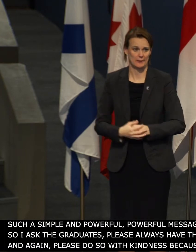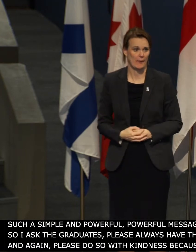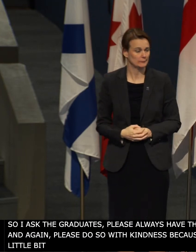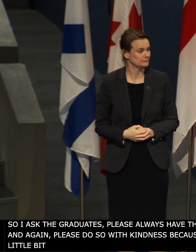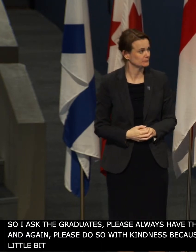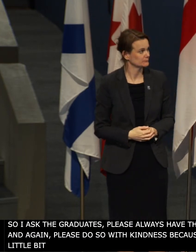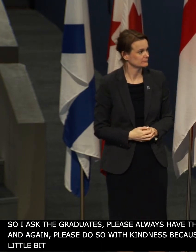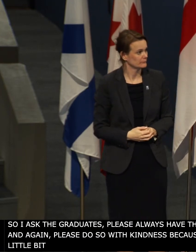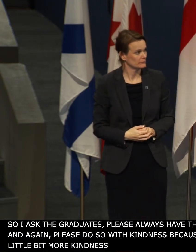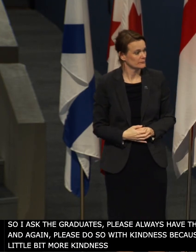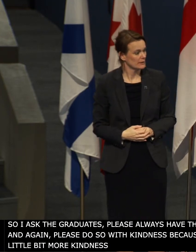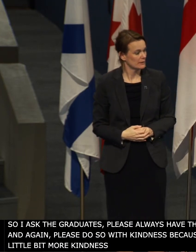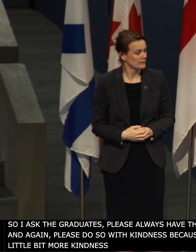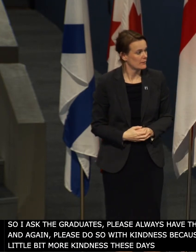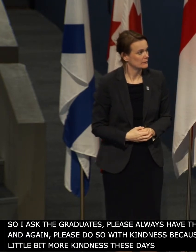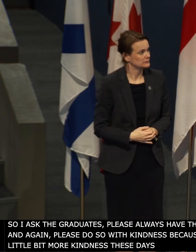days.